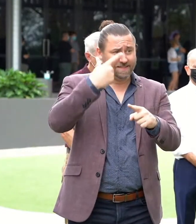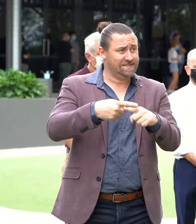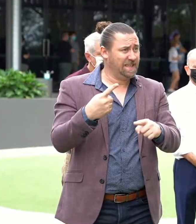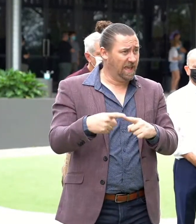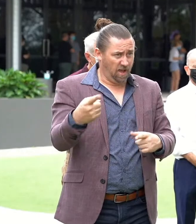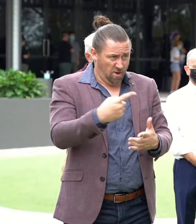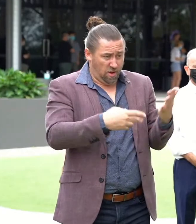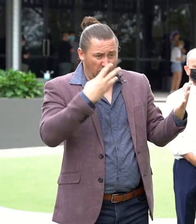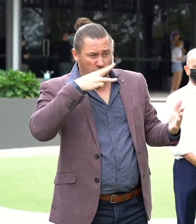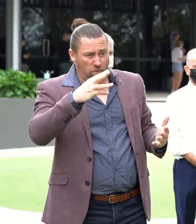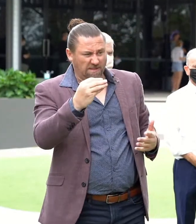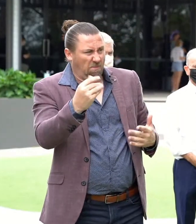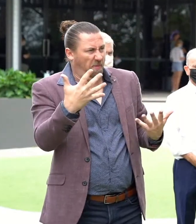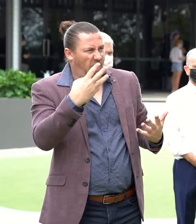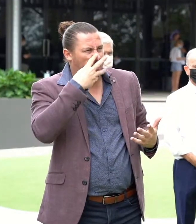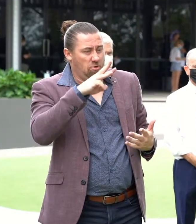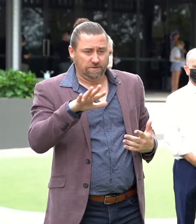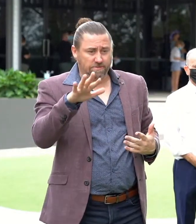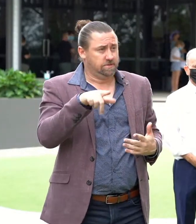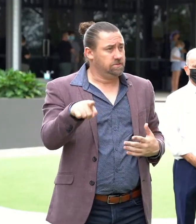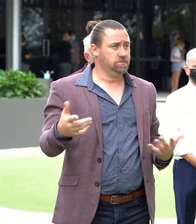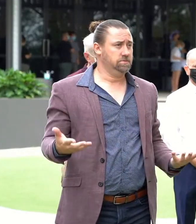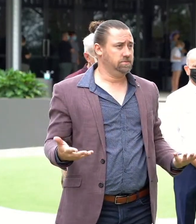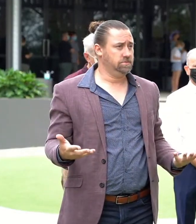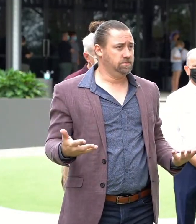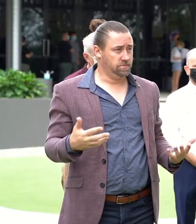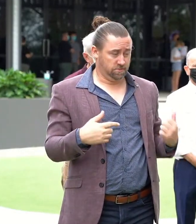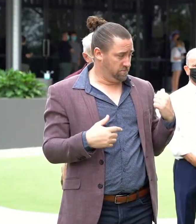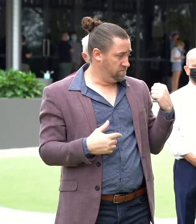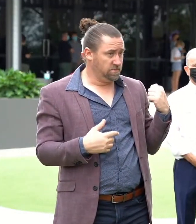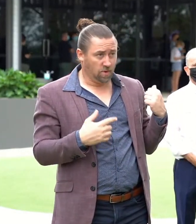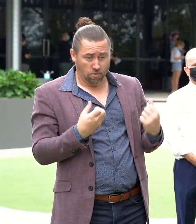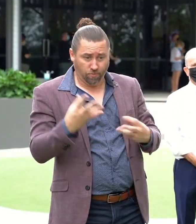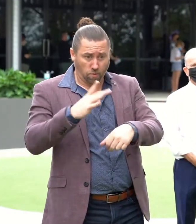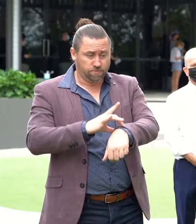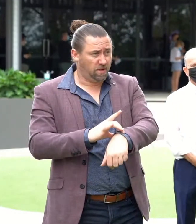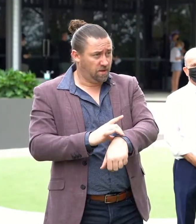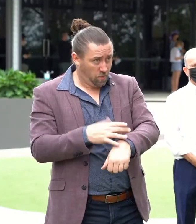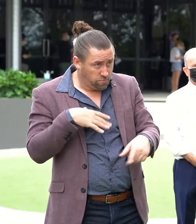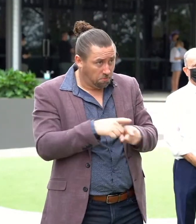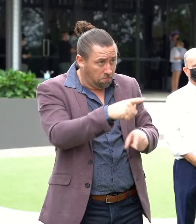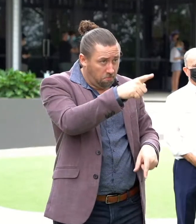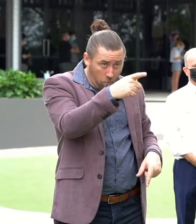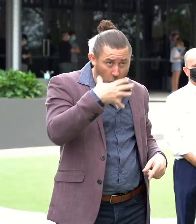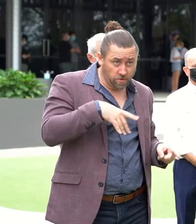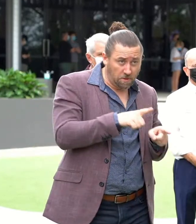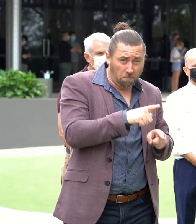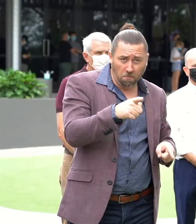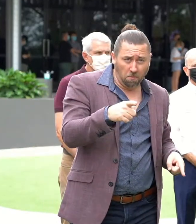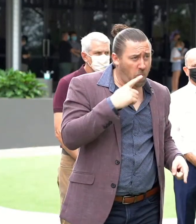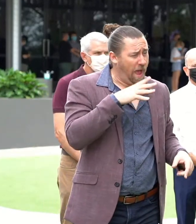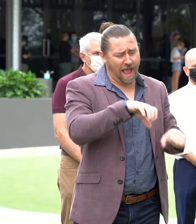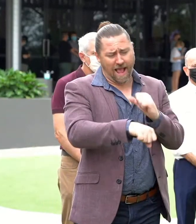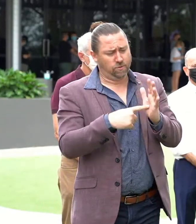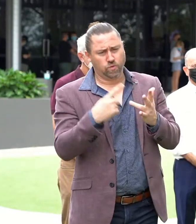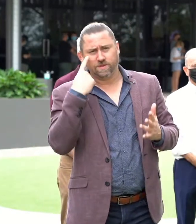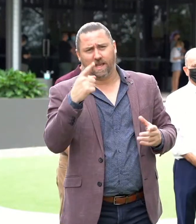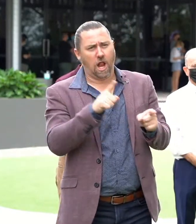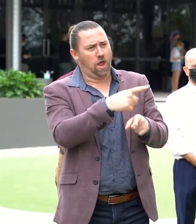very serious condition in hospital, as you've just heard from Dr. Smith. We don't want to see Queenslanders in that position. We